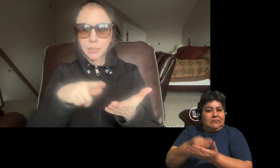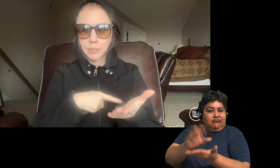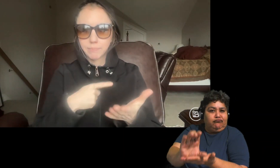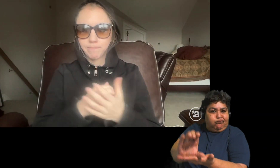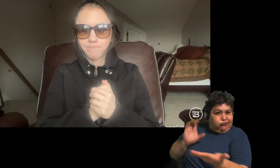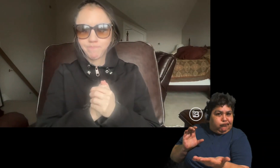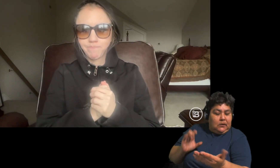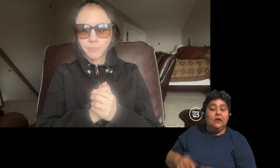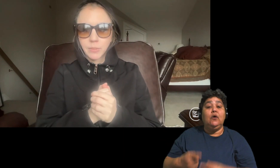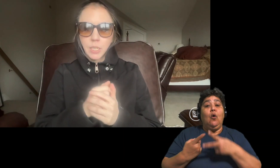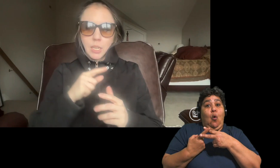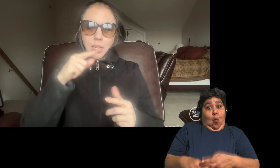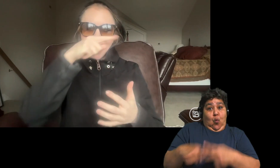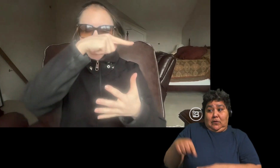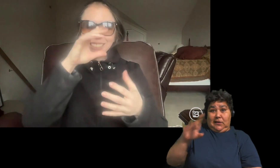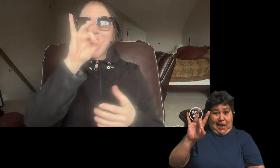just defunded.